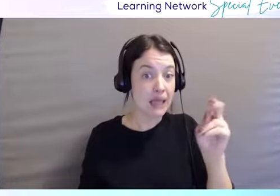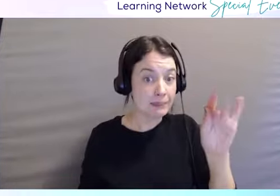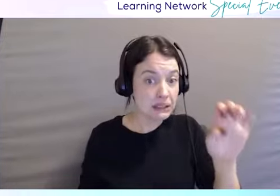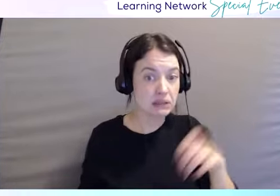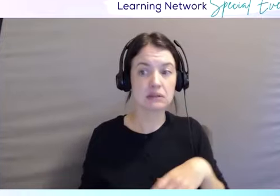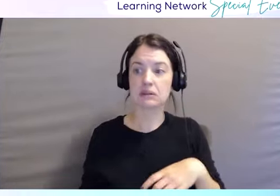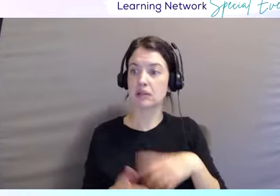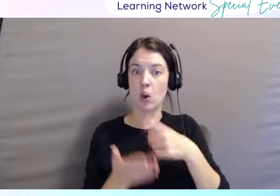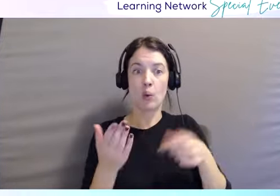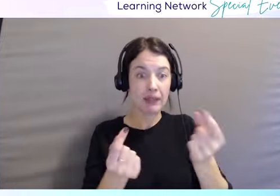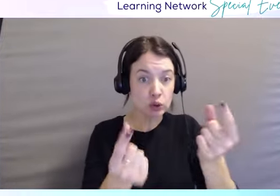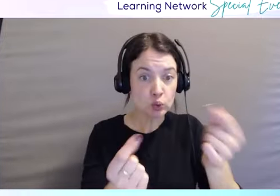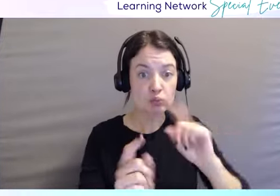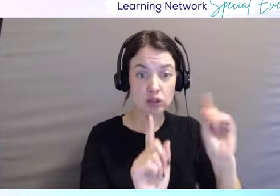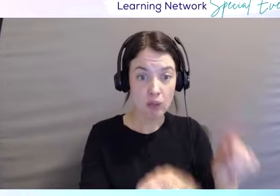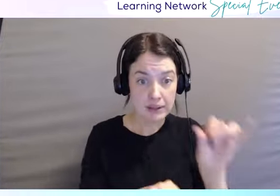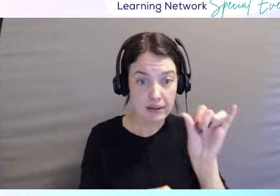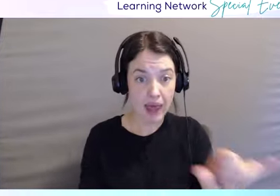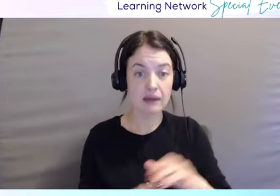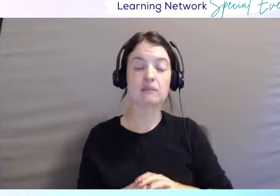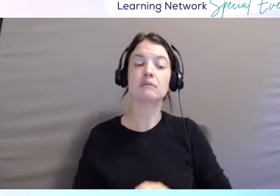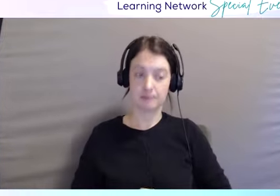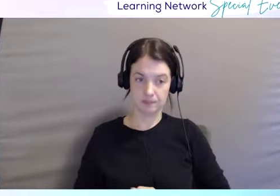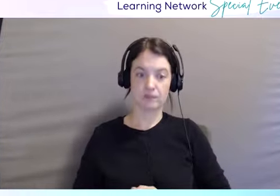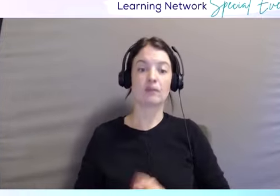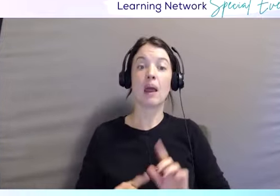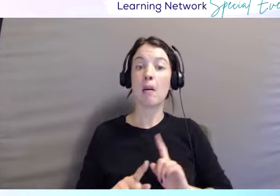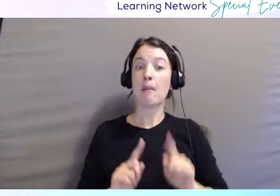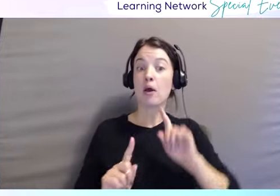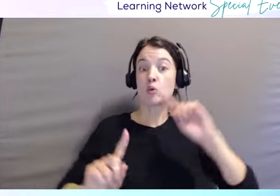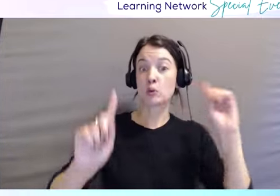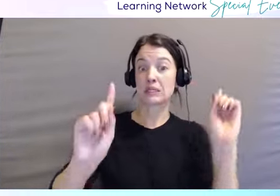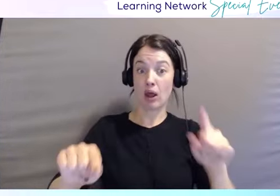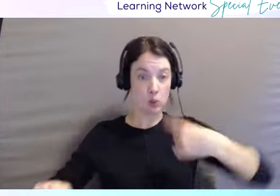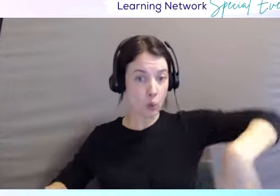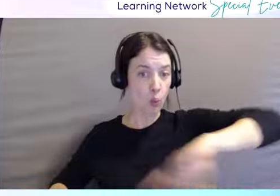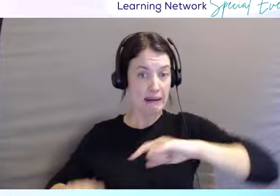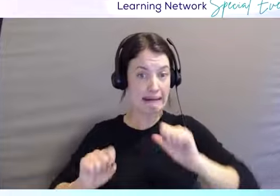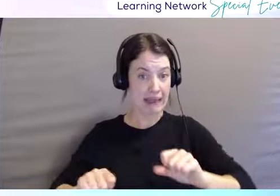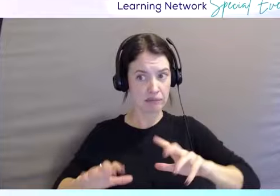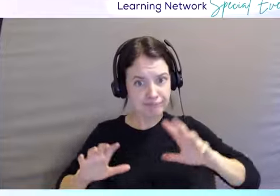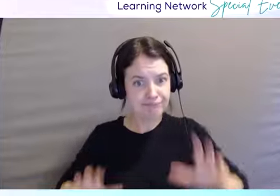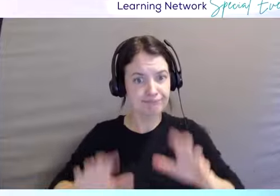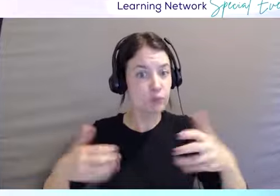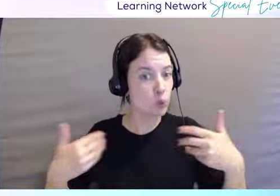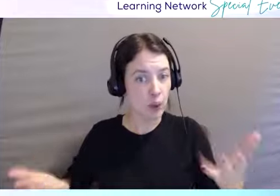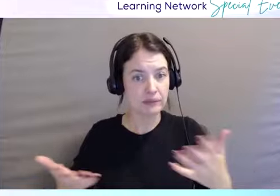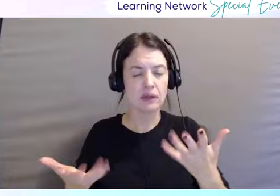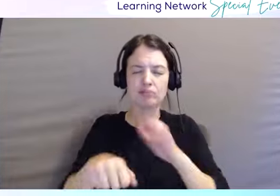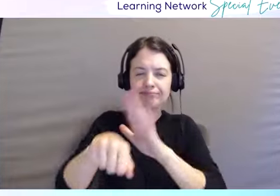the responses that we can make in the GBV sector, I just want to remind you of our third pillar